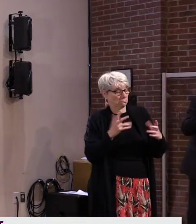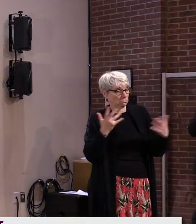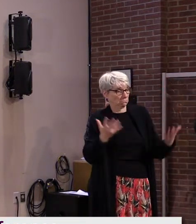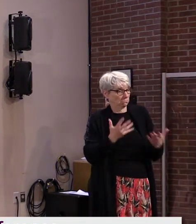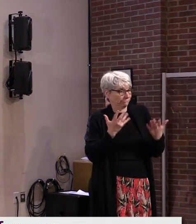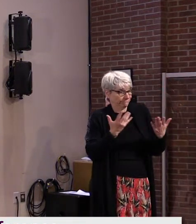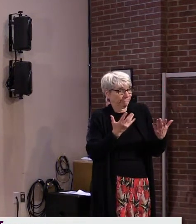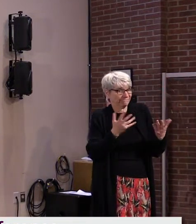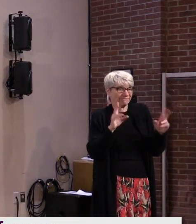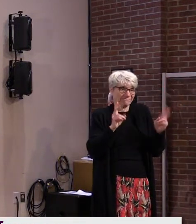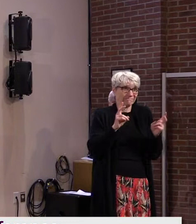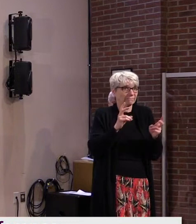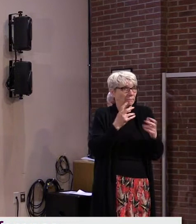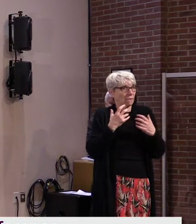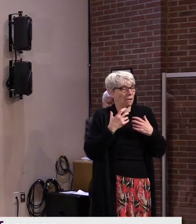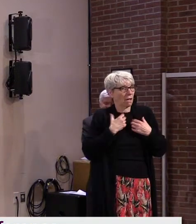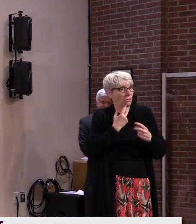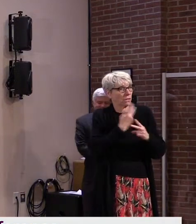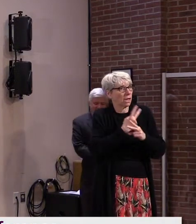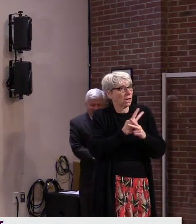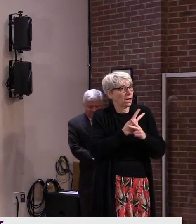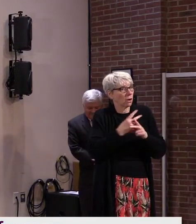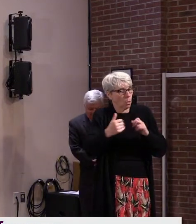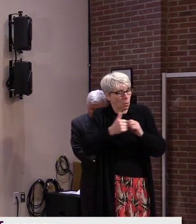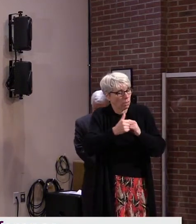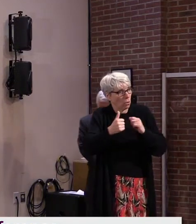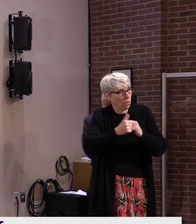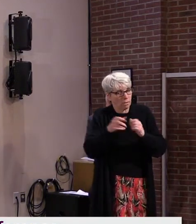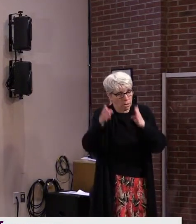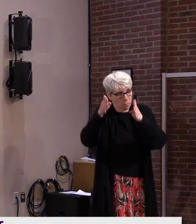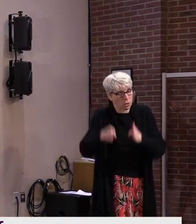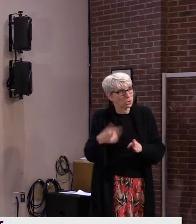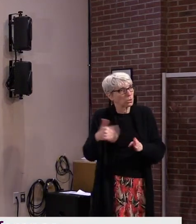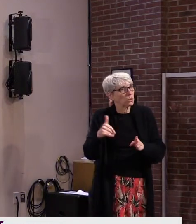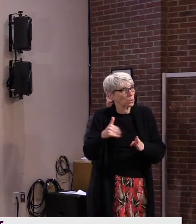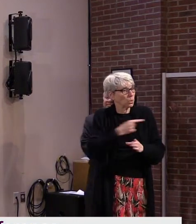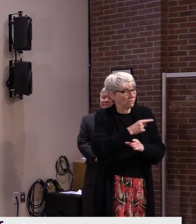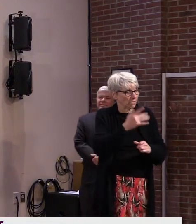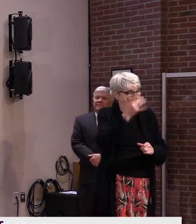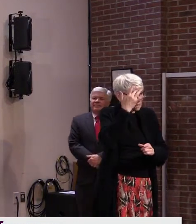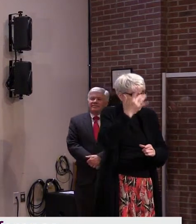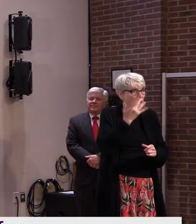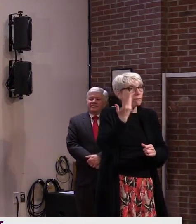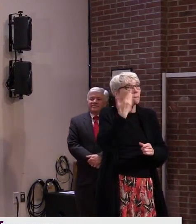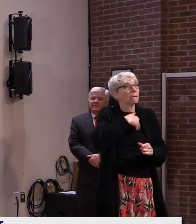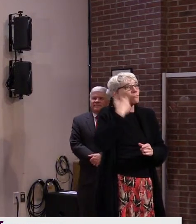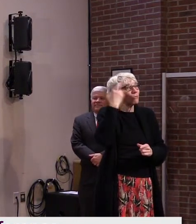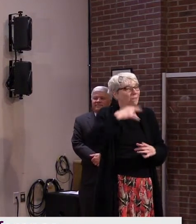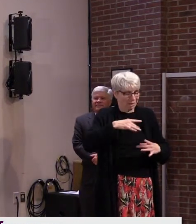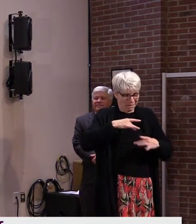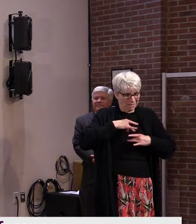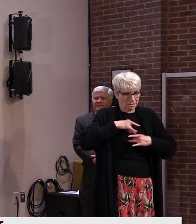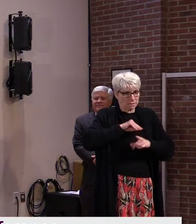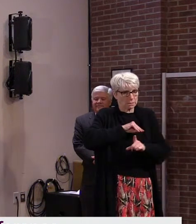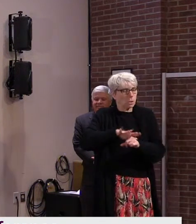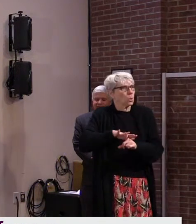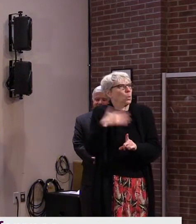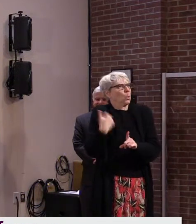an occupation that is of significant risk, especially to her, the person she's caring